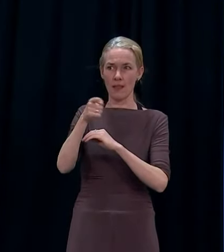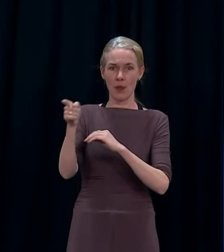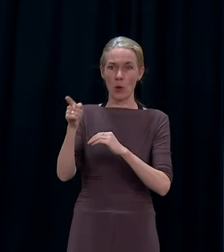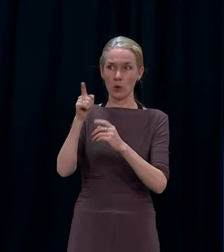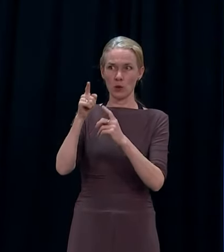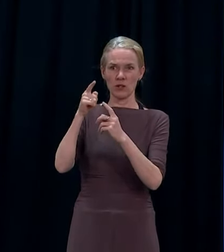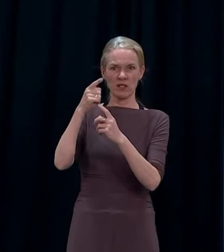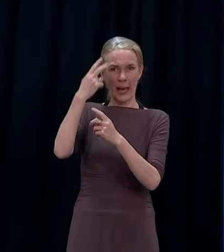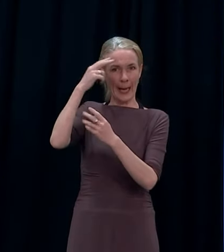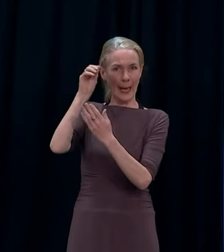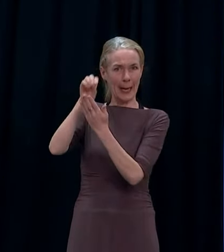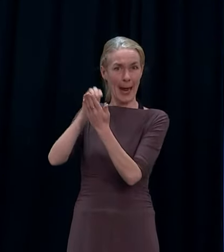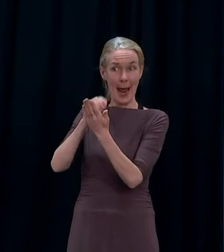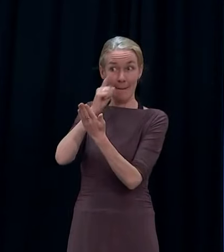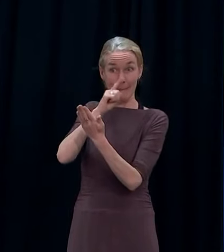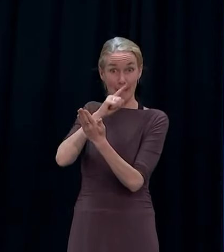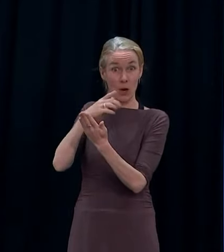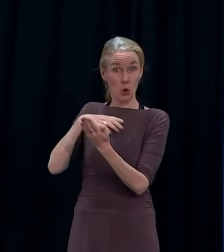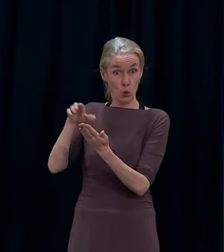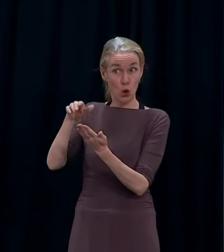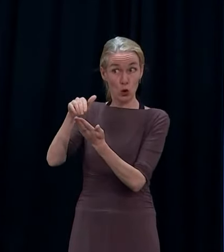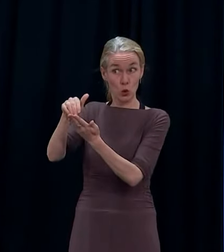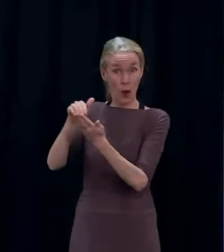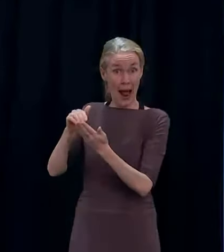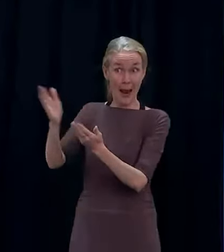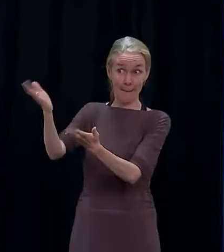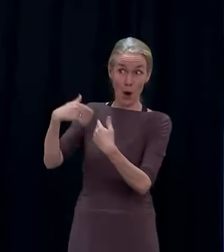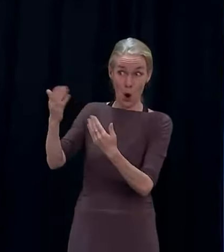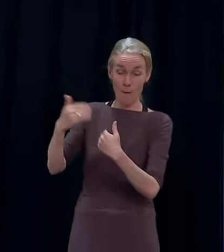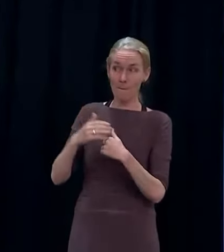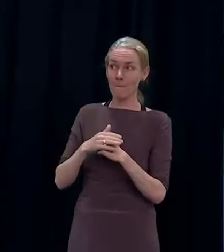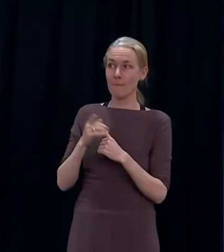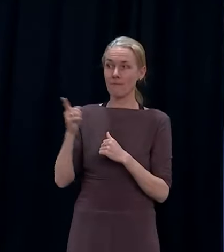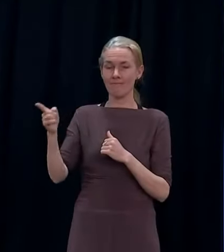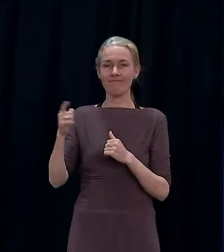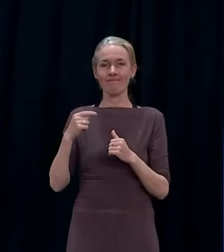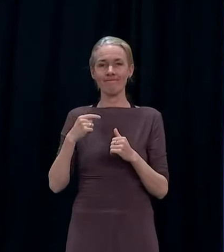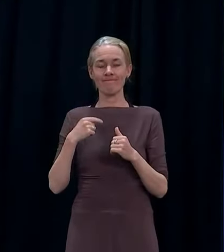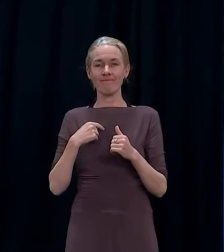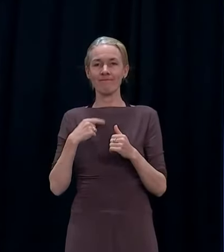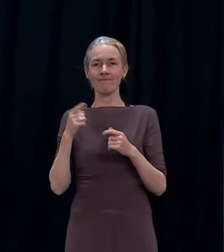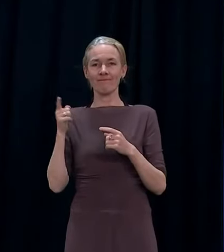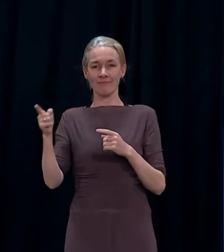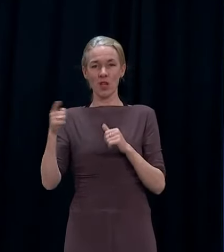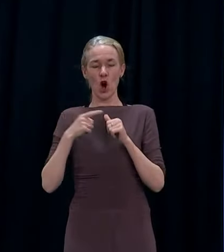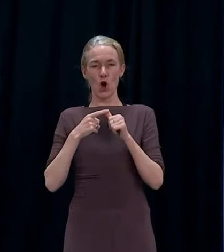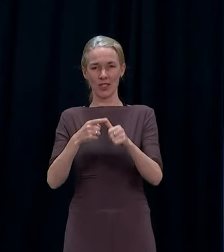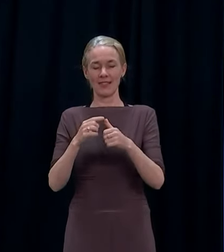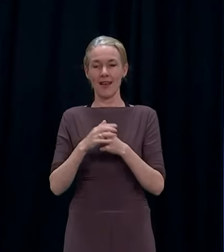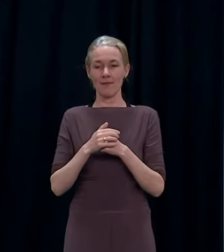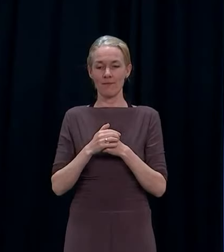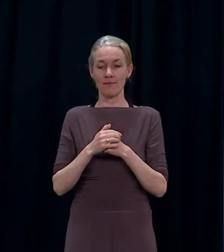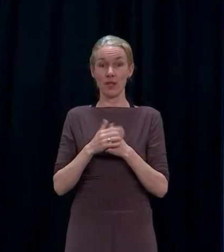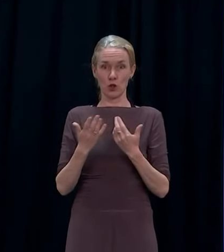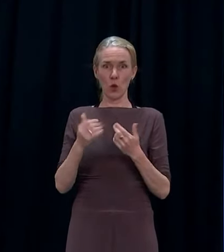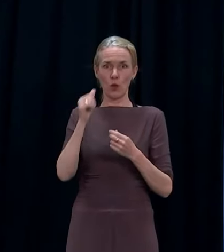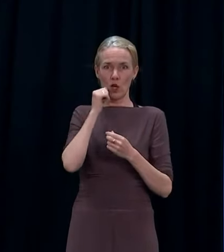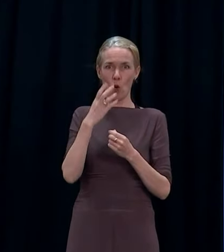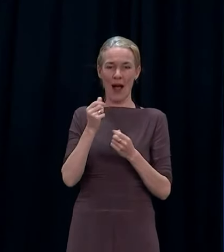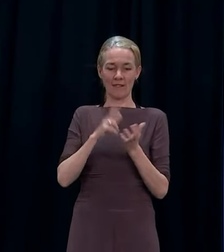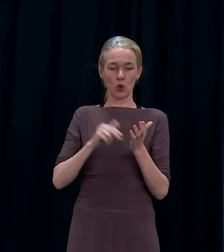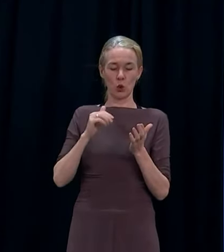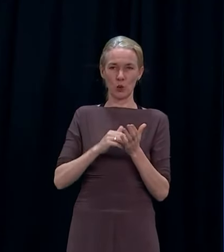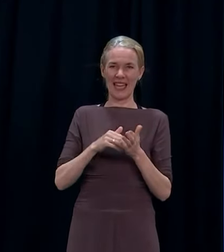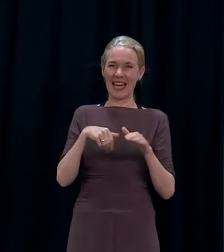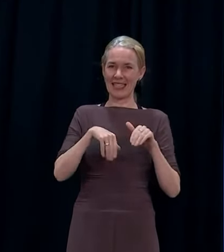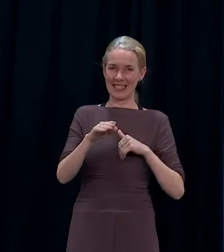the New Zealand government's efforts many years ago, and they weren't always direct employees. Some worked as part of contractors who then